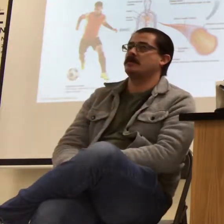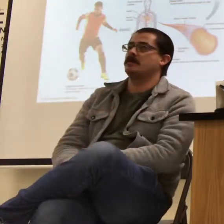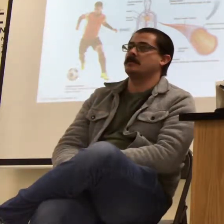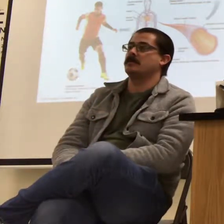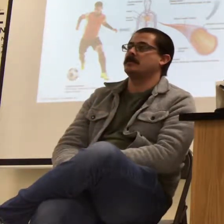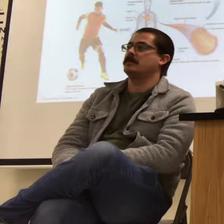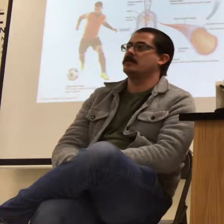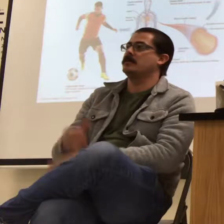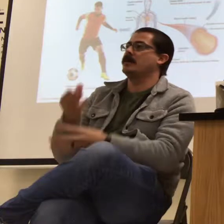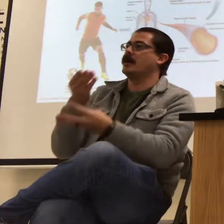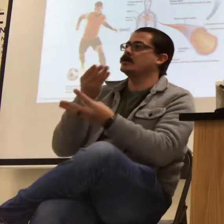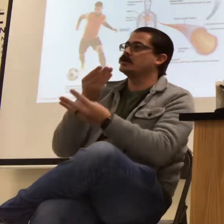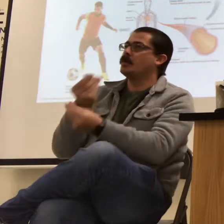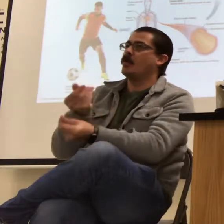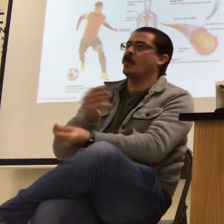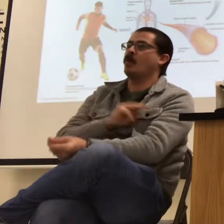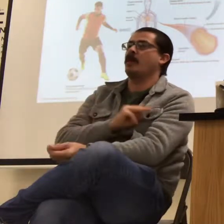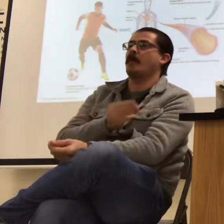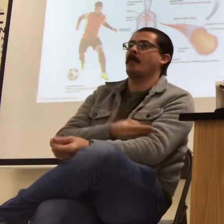a smooth muscle cell.